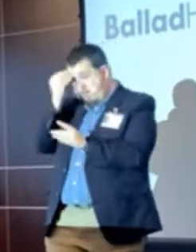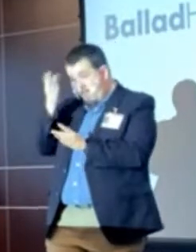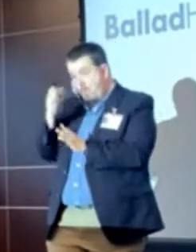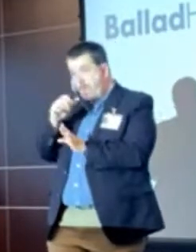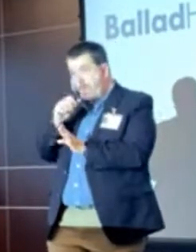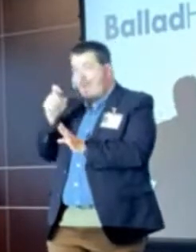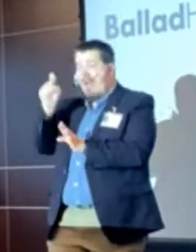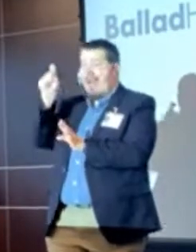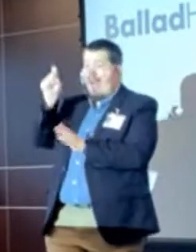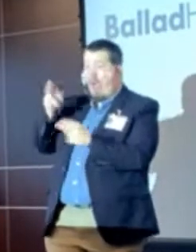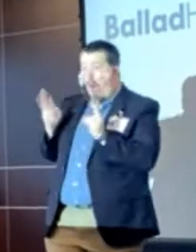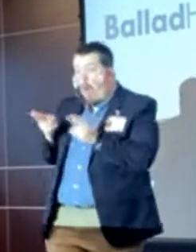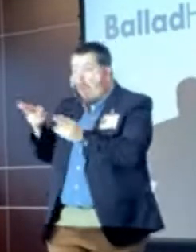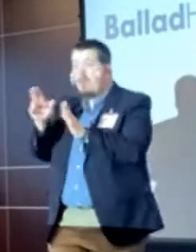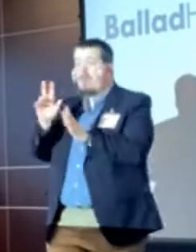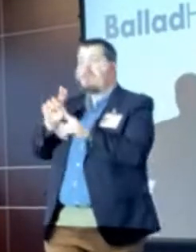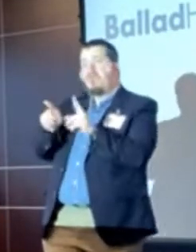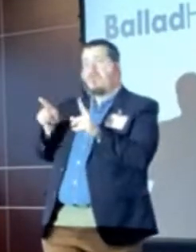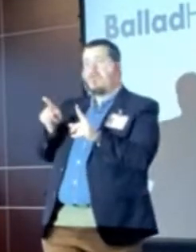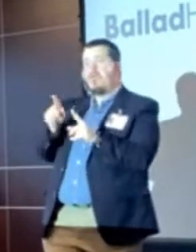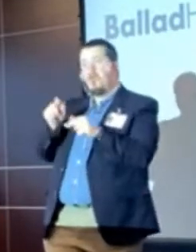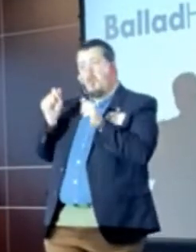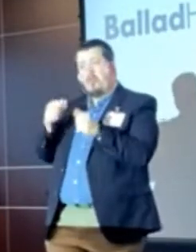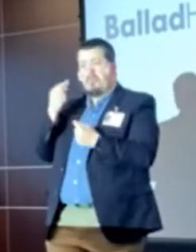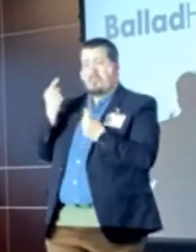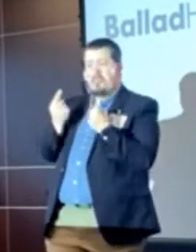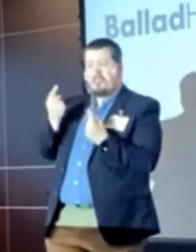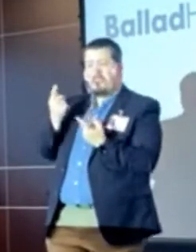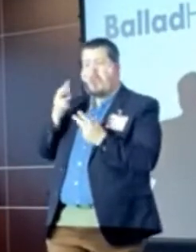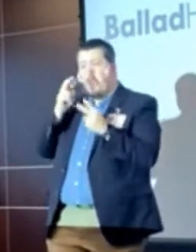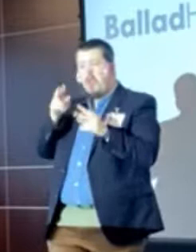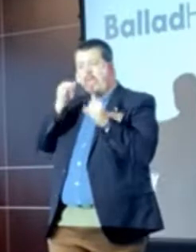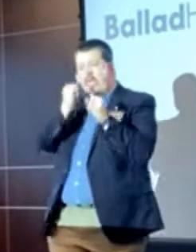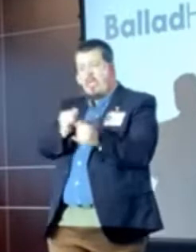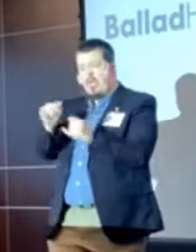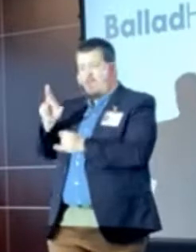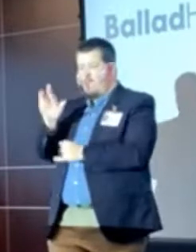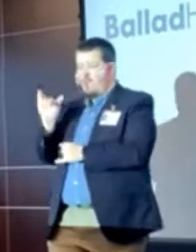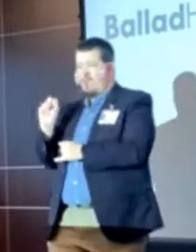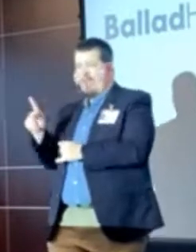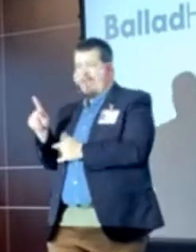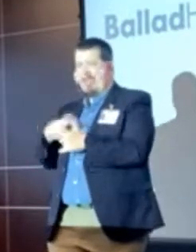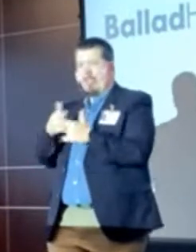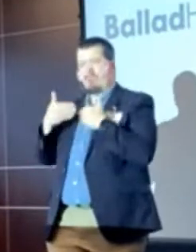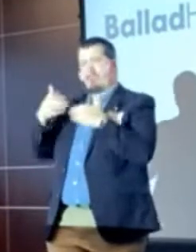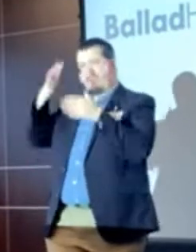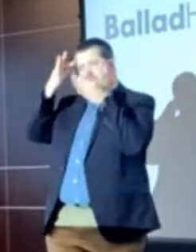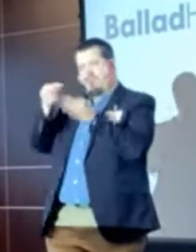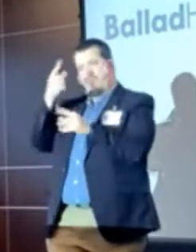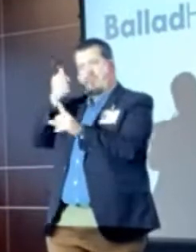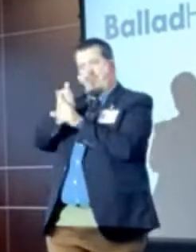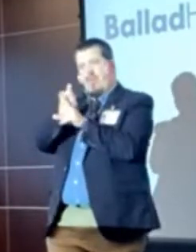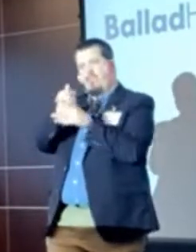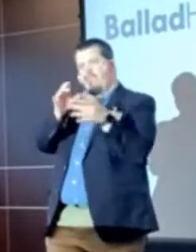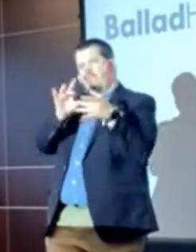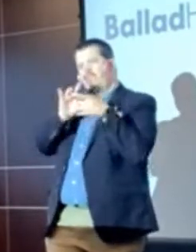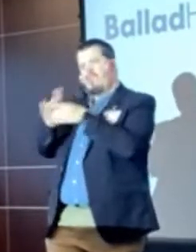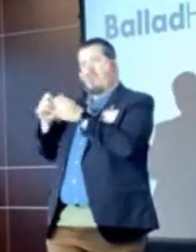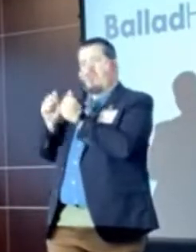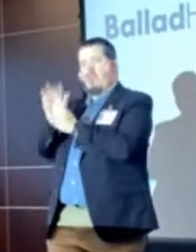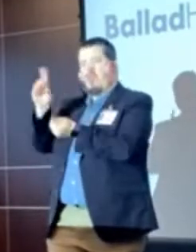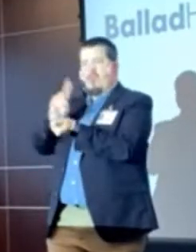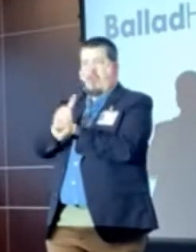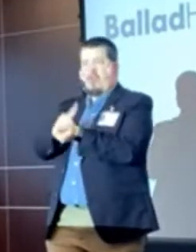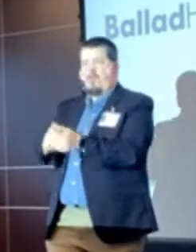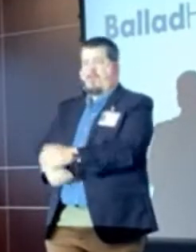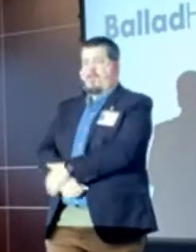don't have to rush out and get it. You certainly can consider it, look at your individual risk, and go ahead and make that decision in conjunction with your medical